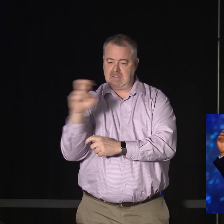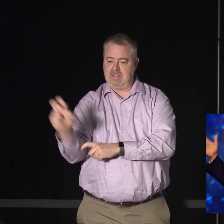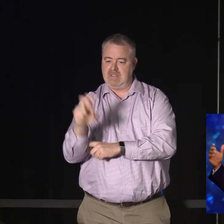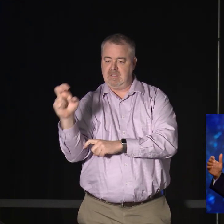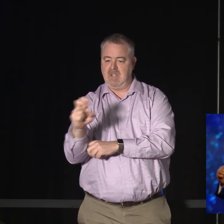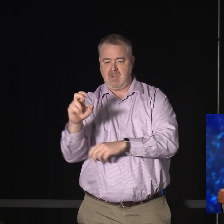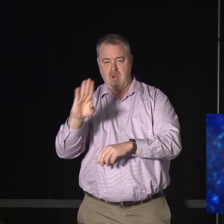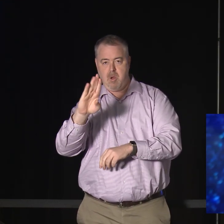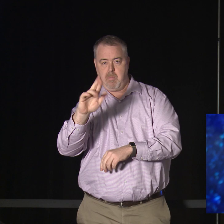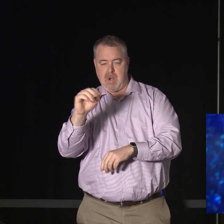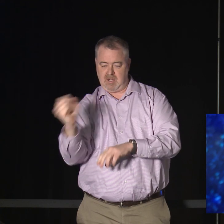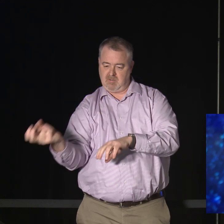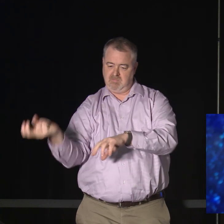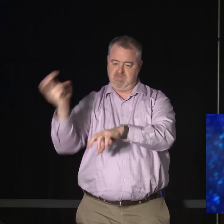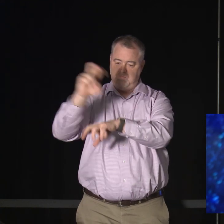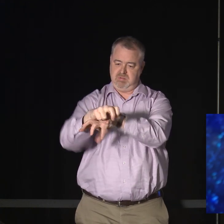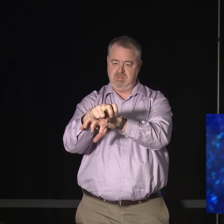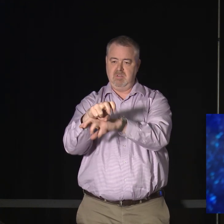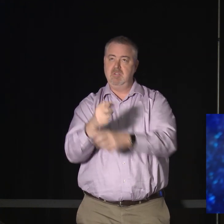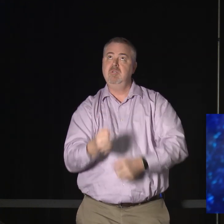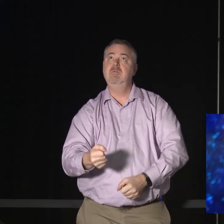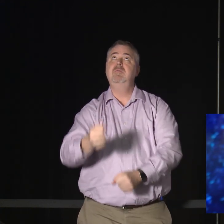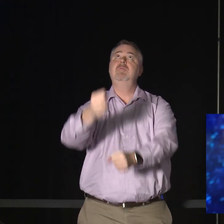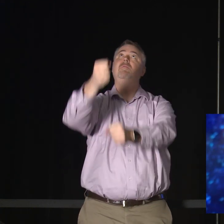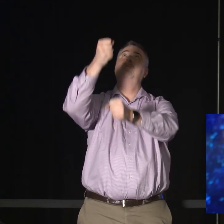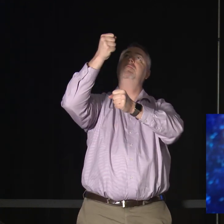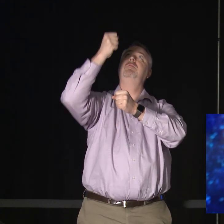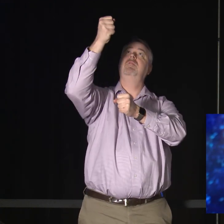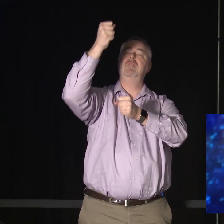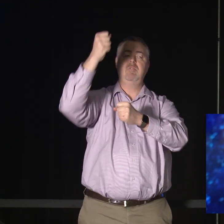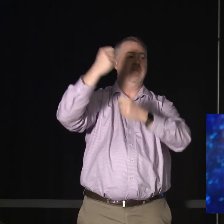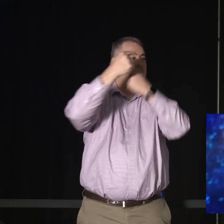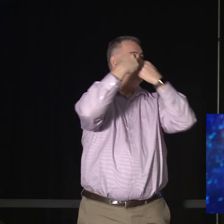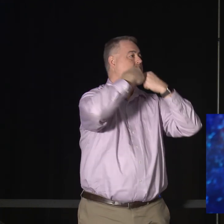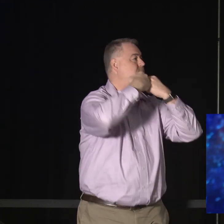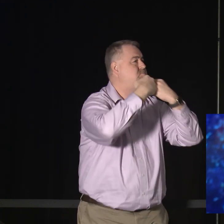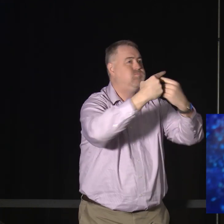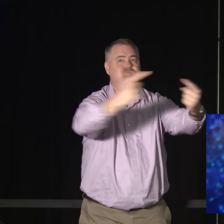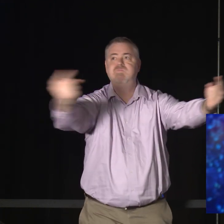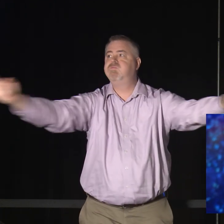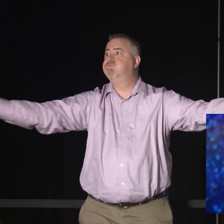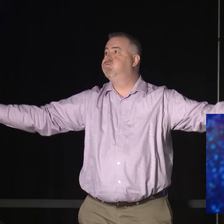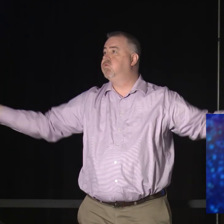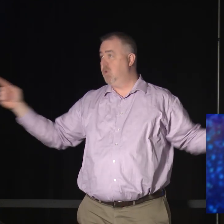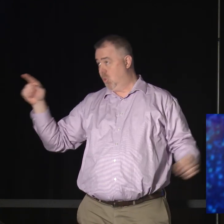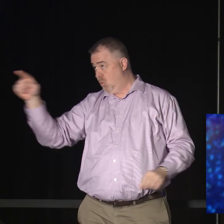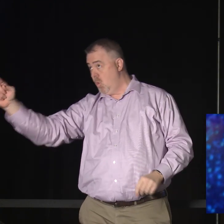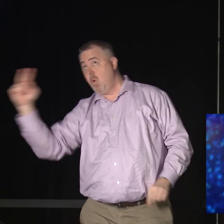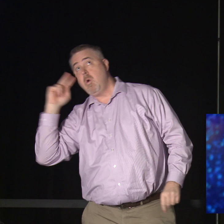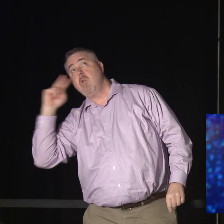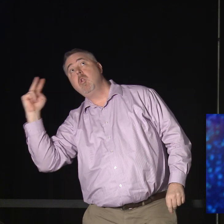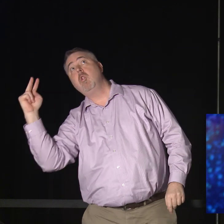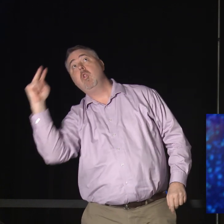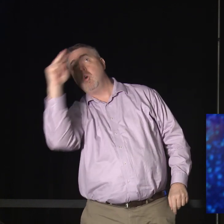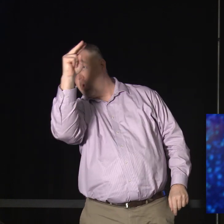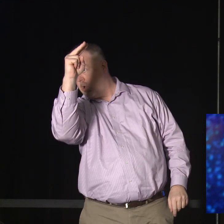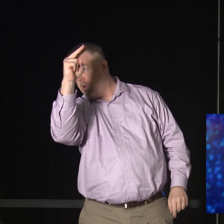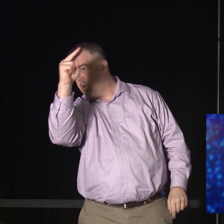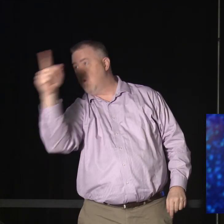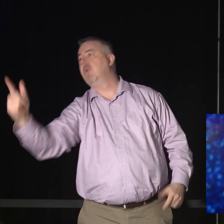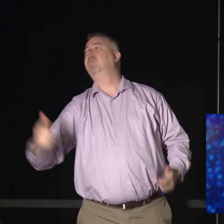put that serpent on the pole, and then allow the word to go out through the camp that whoever looks will live.